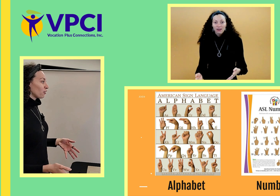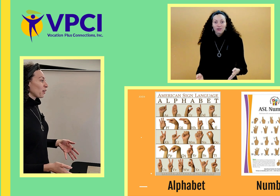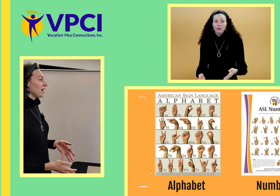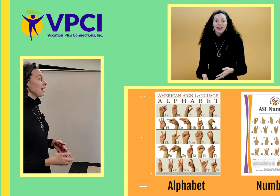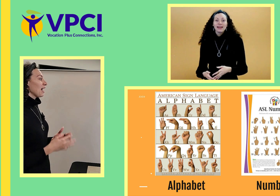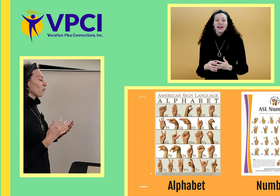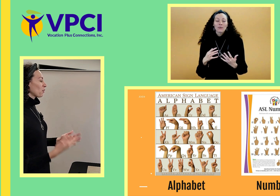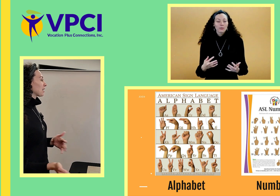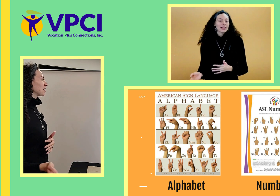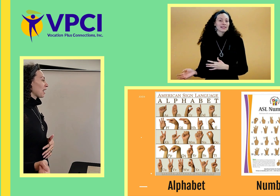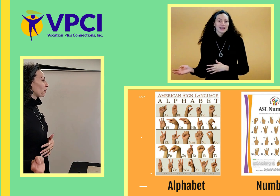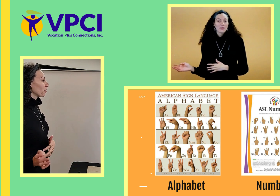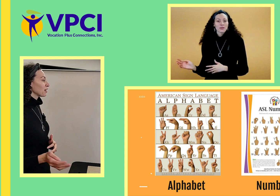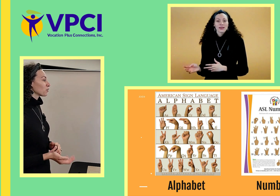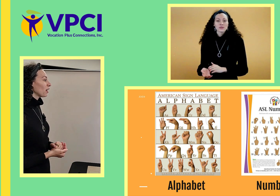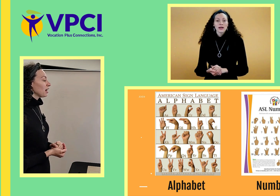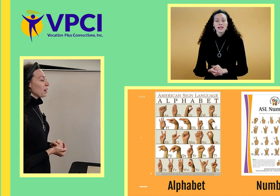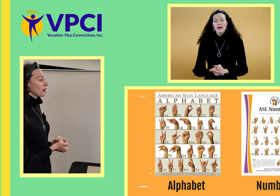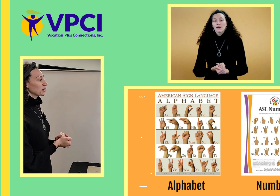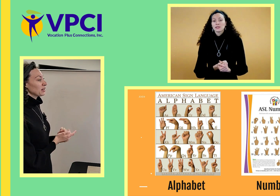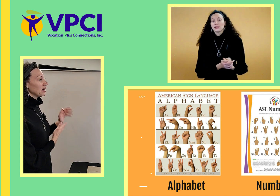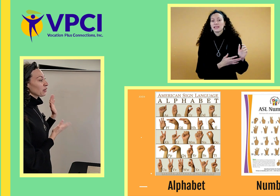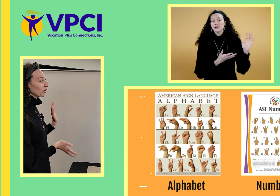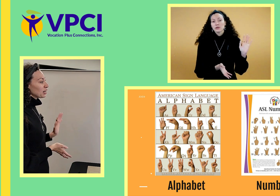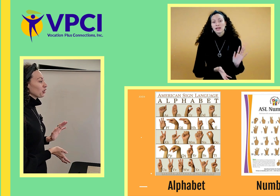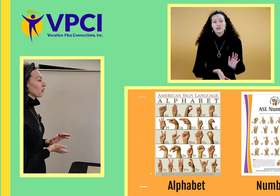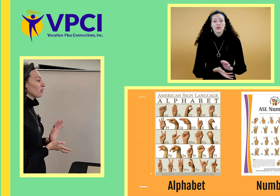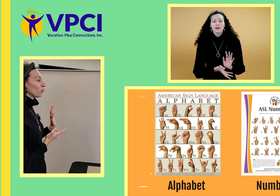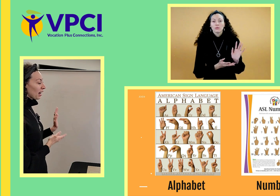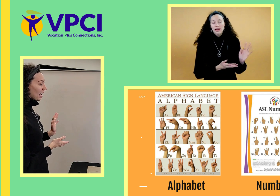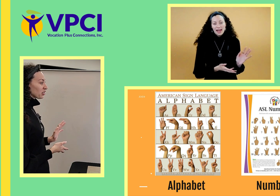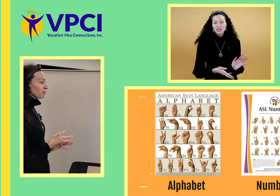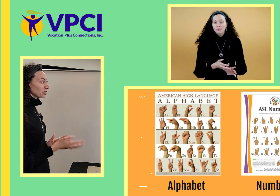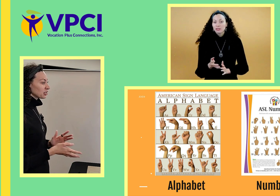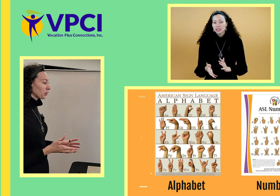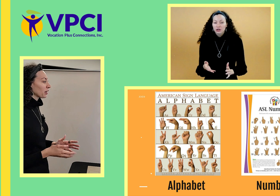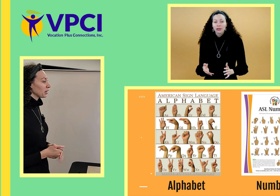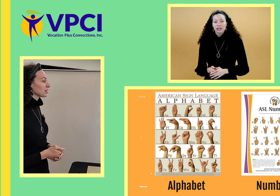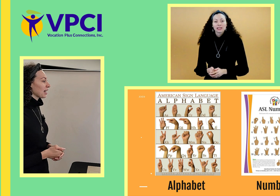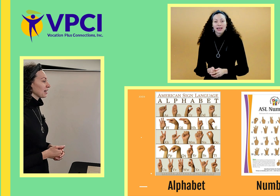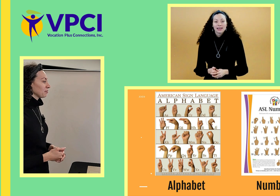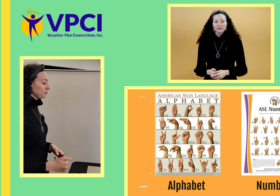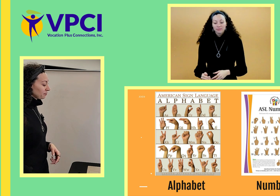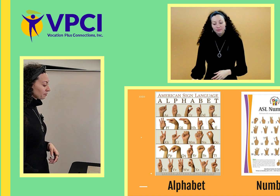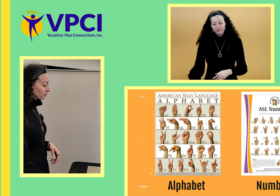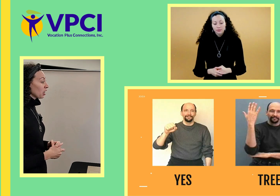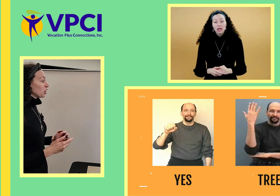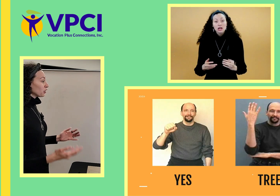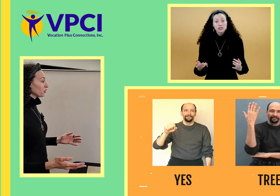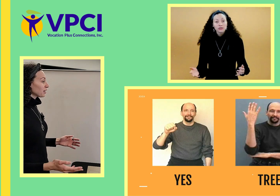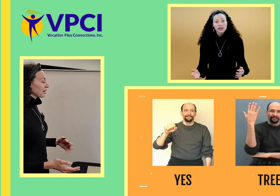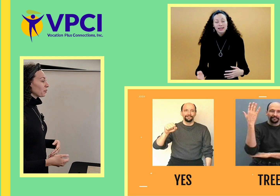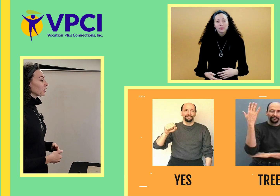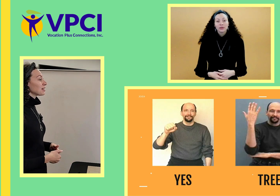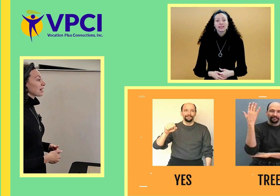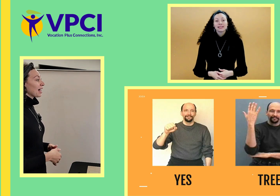the alphabet, and we'll practice that whole thing as well. But I just wanted to give you a little intro of what a hand shape just generally looks like. So